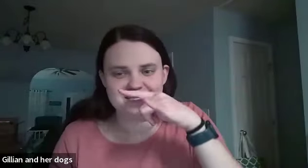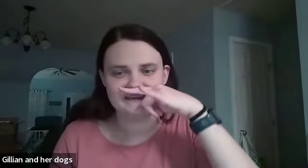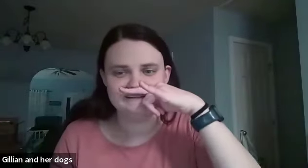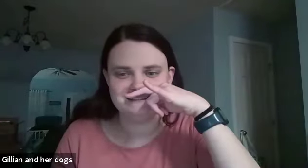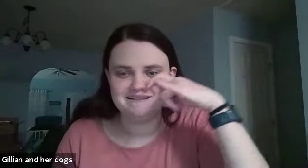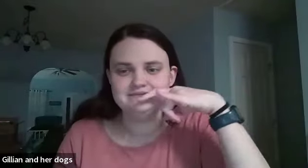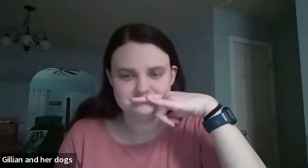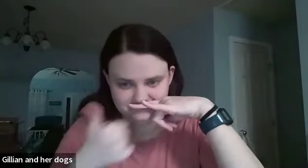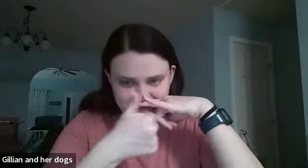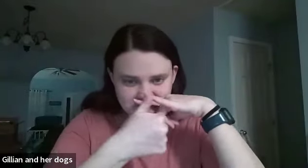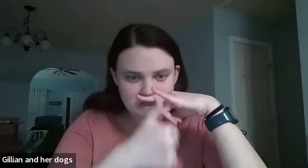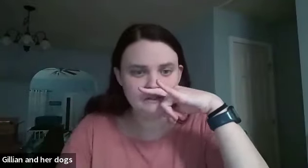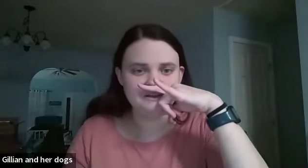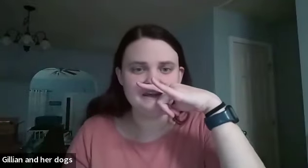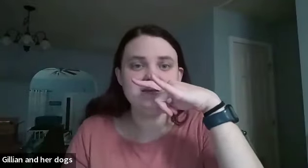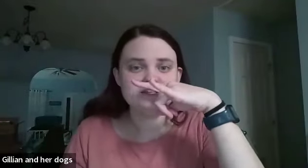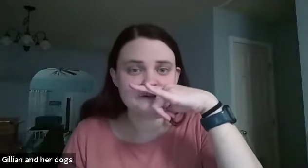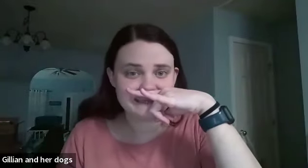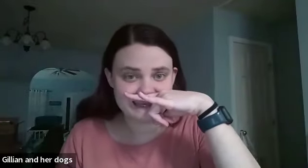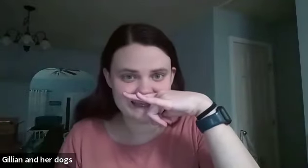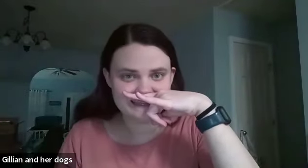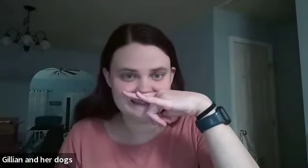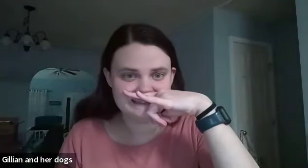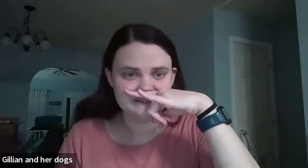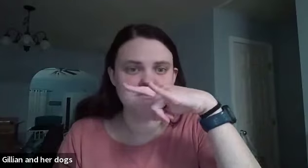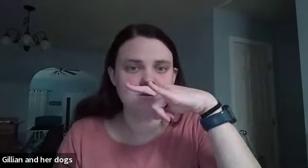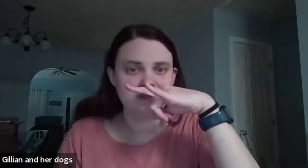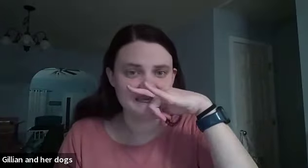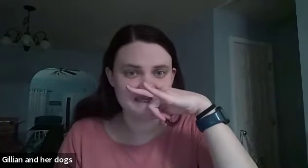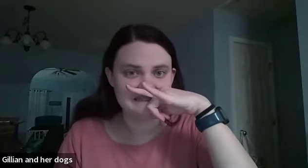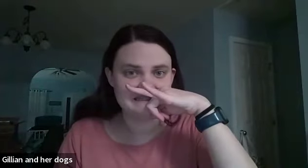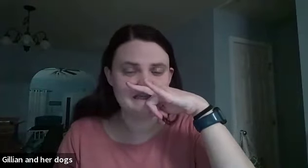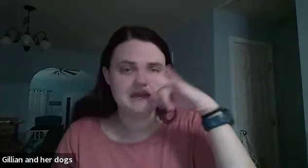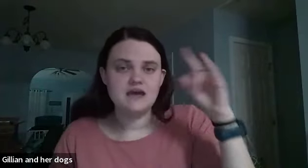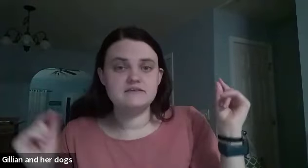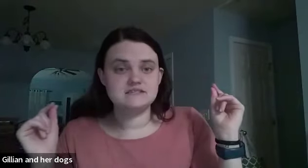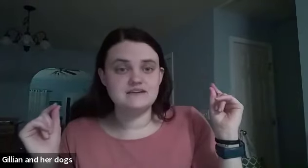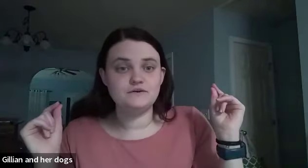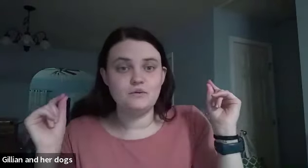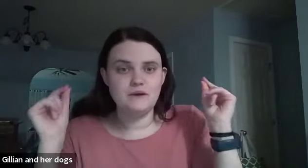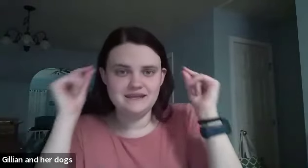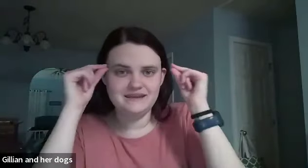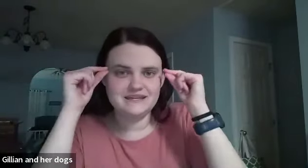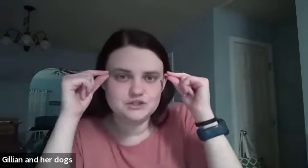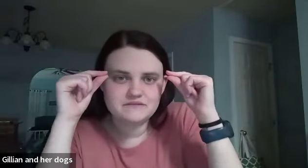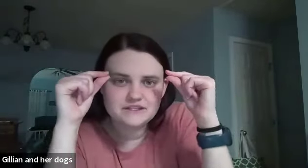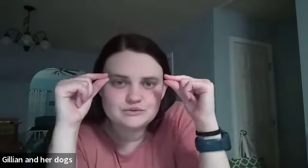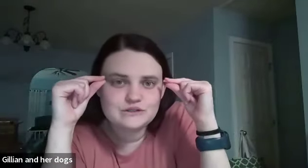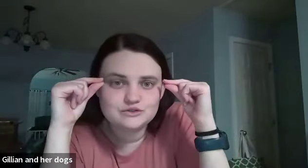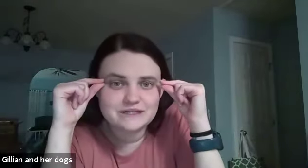yet. You're good. So kids, you'd go kids. And then the sign for awake is you have like two little